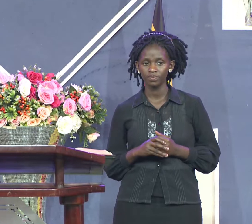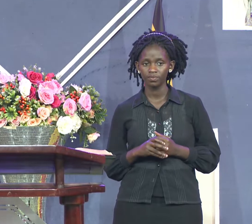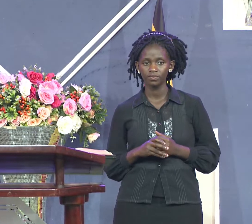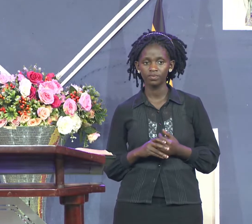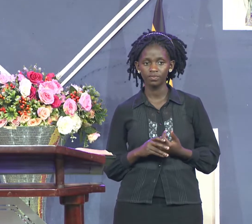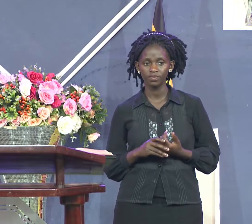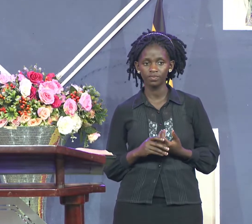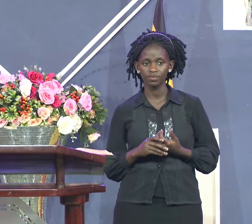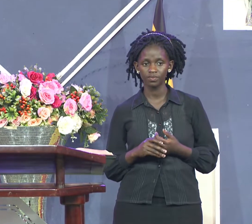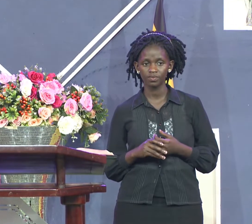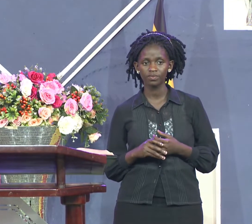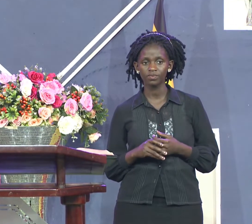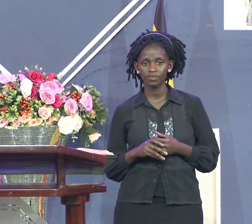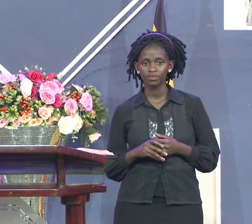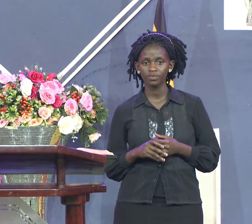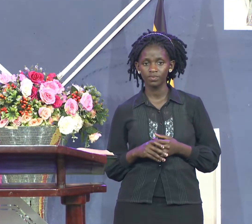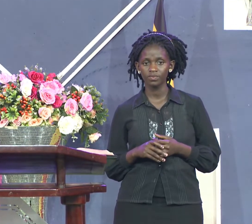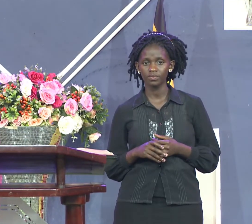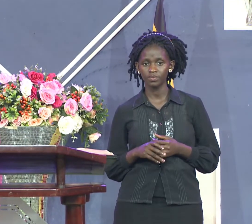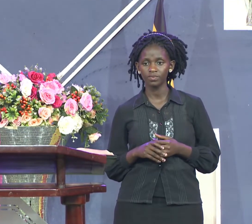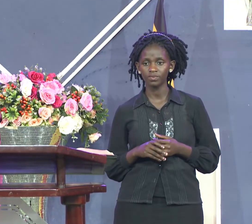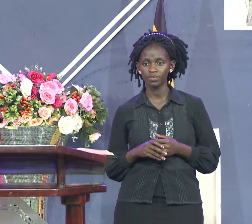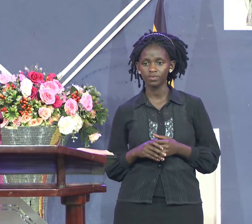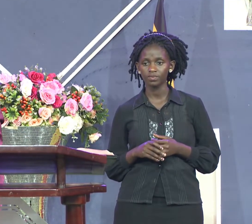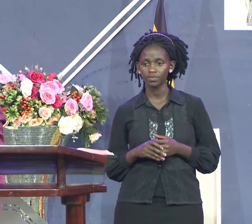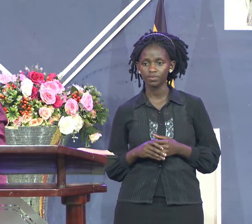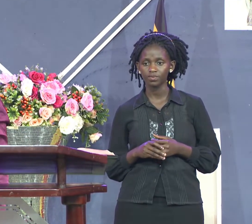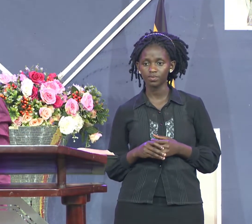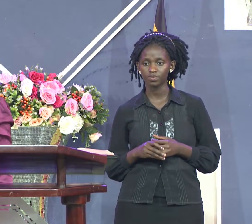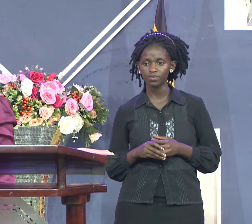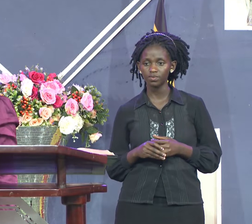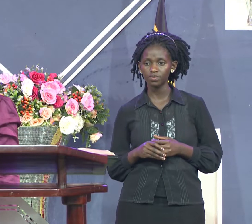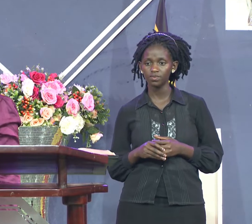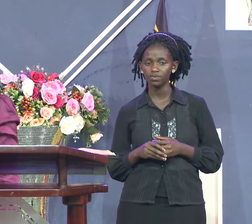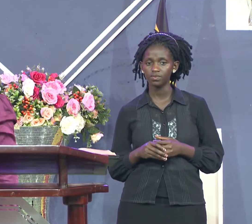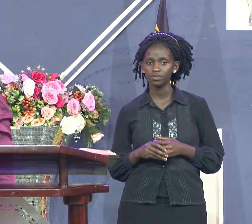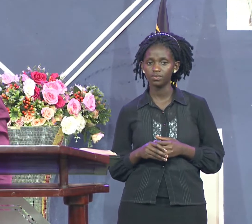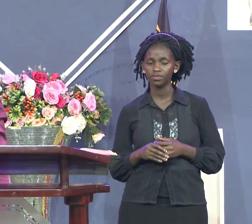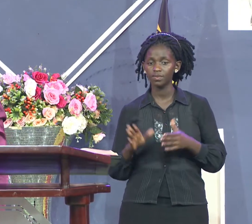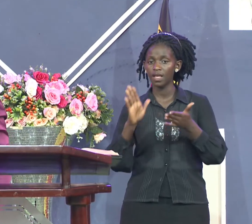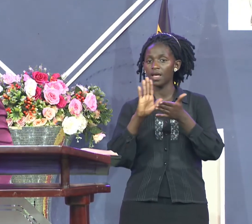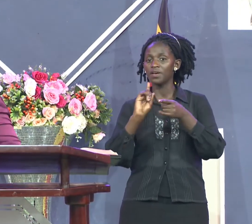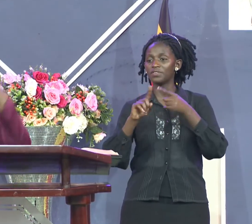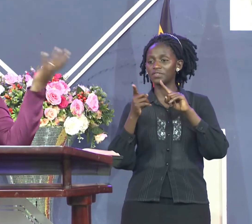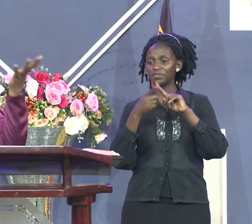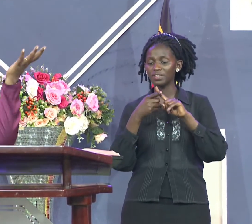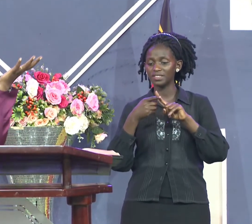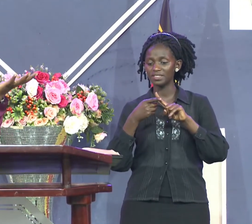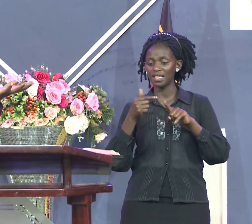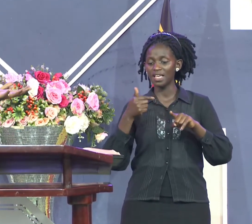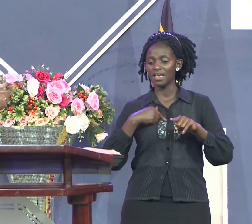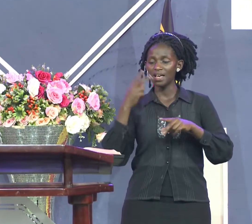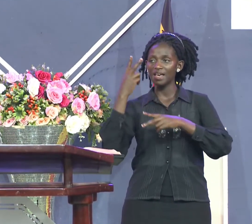every other minute, every other second, for what, which direction to take or what to do.